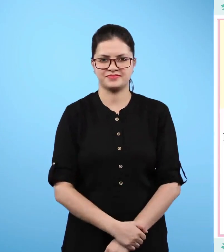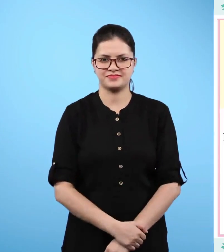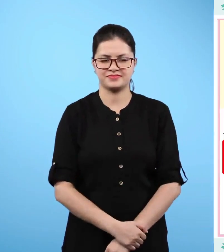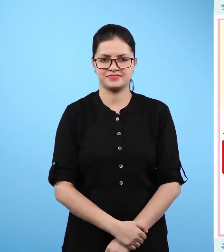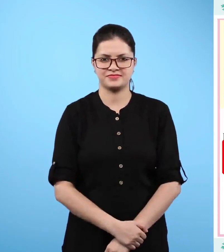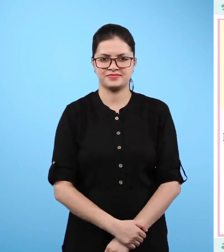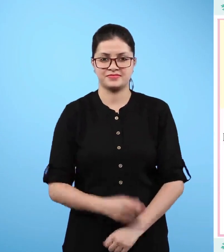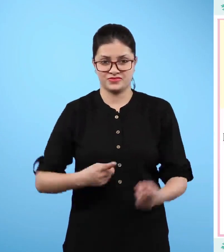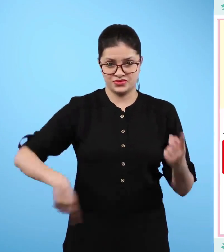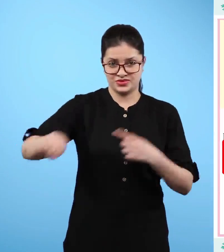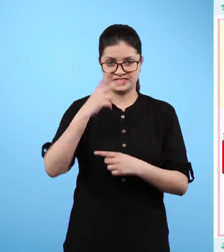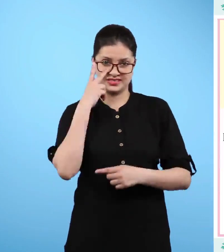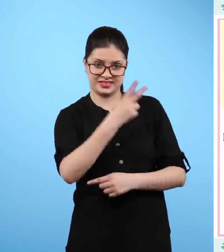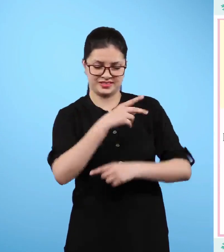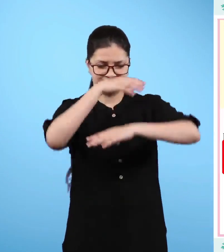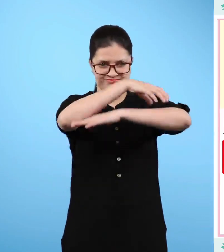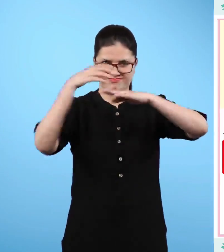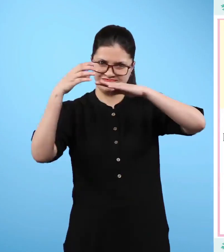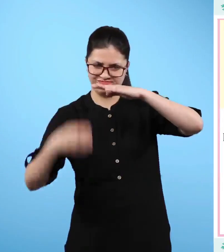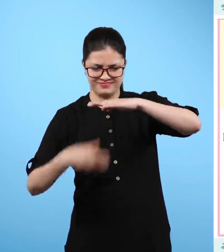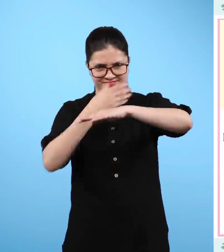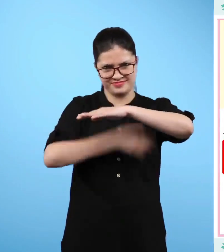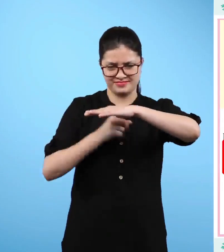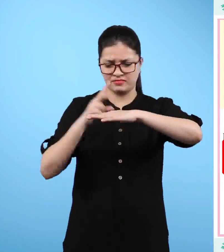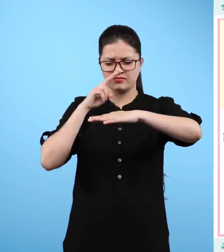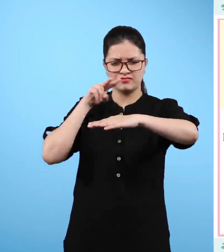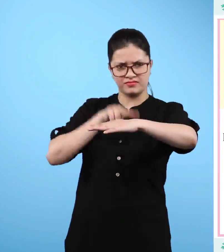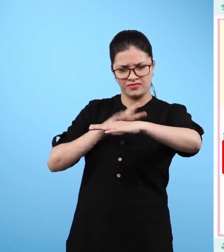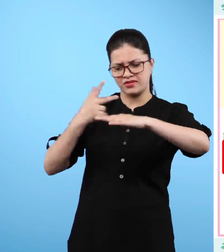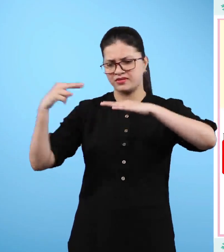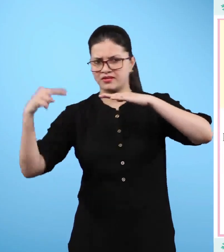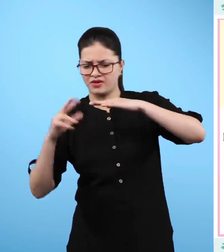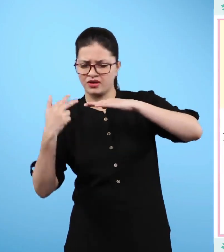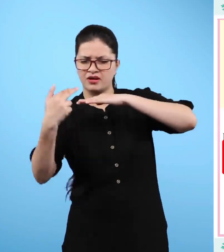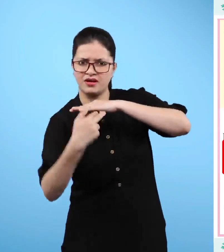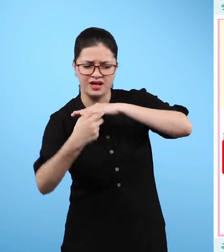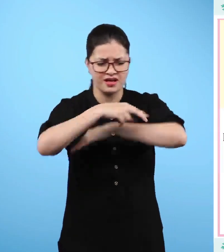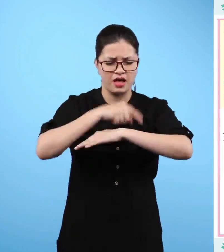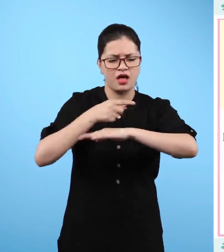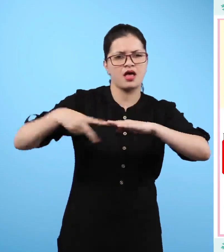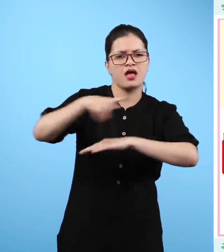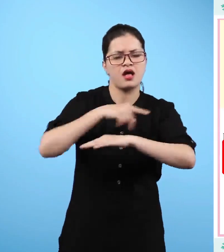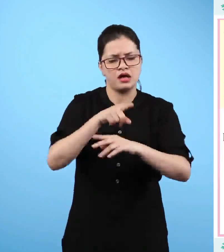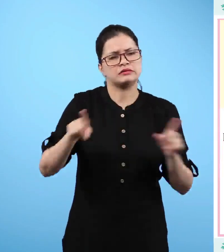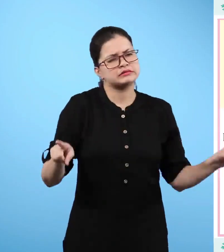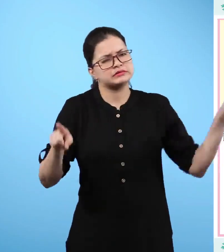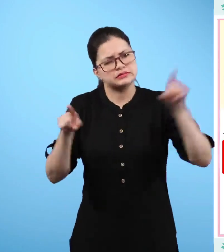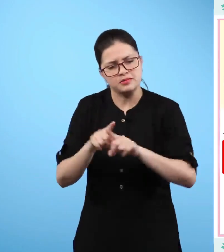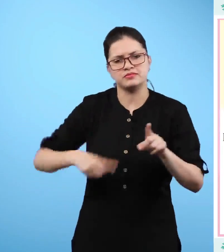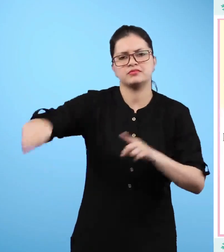We again have a matchbox model and the different views given from the different sides.